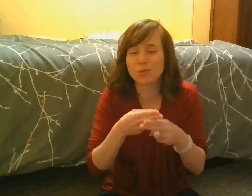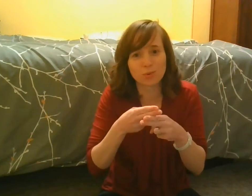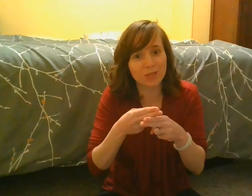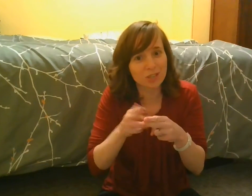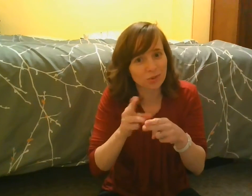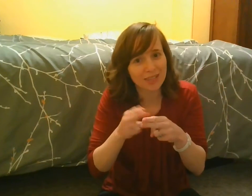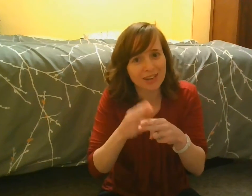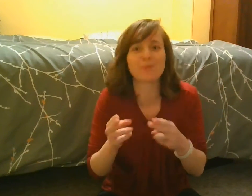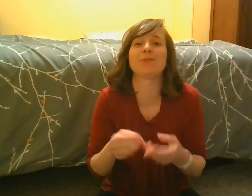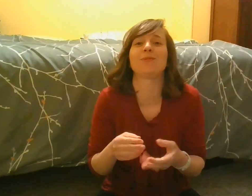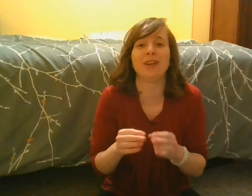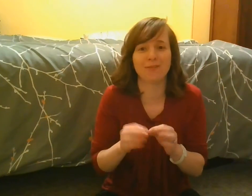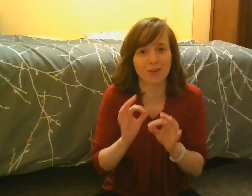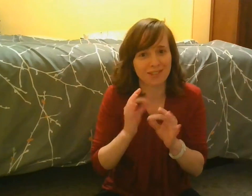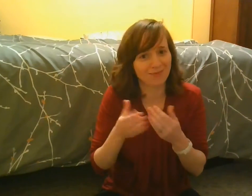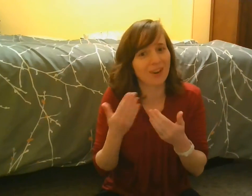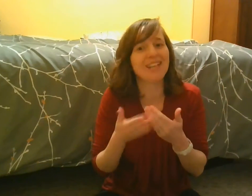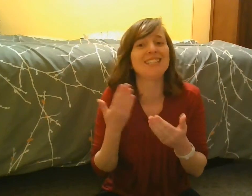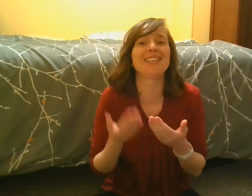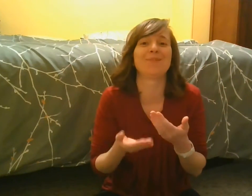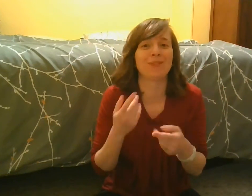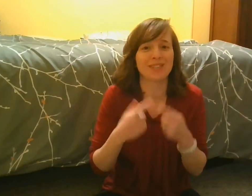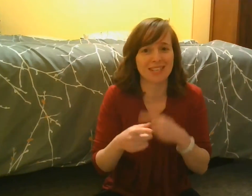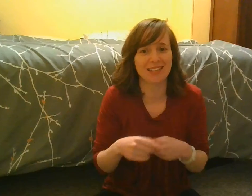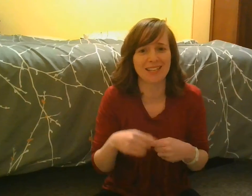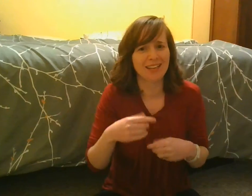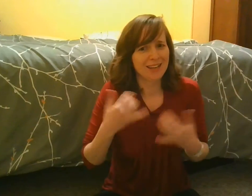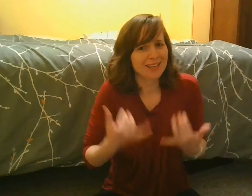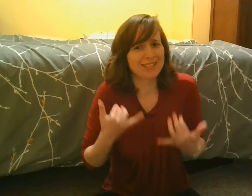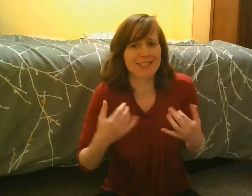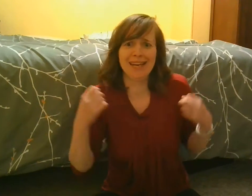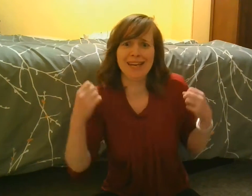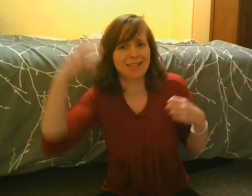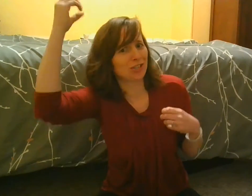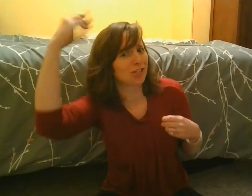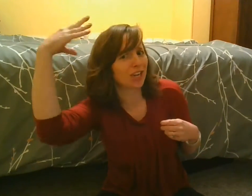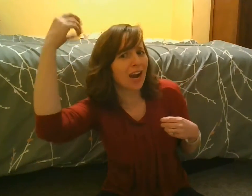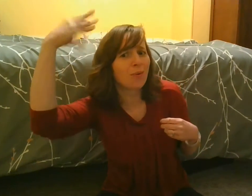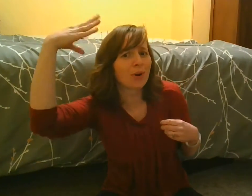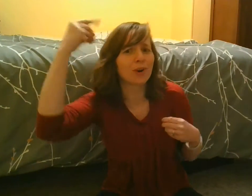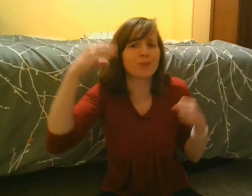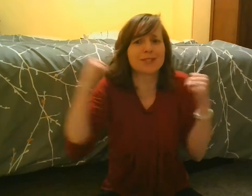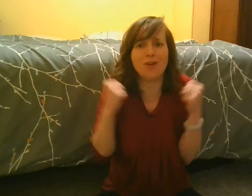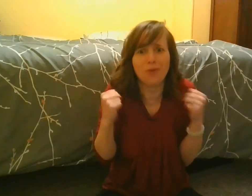would really shorten that up. It's very, very, very easy to be able to sign that. Today the shower was